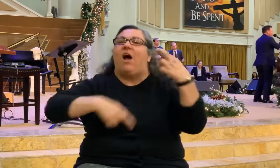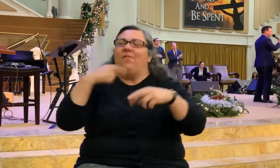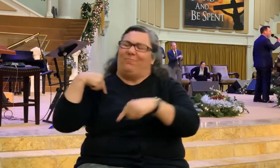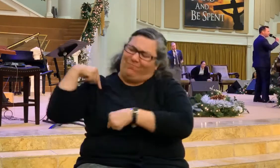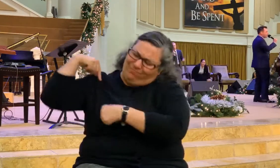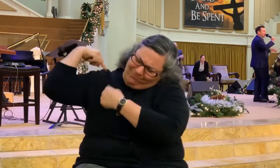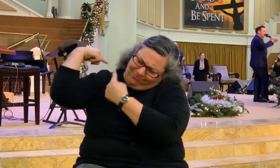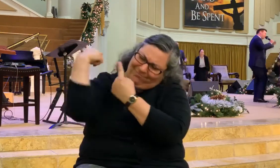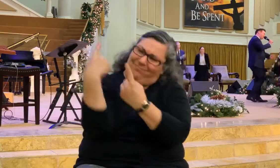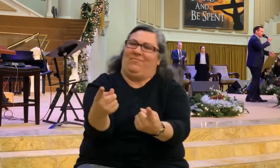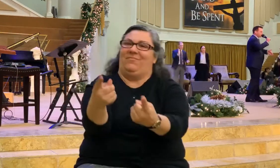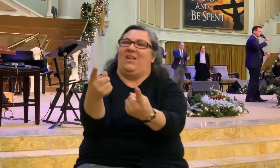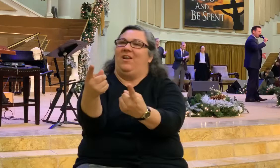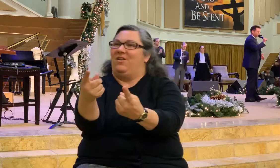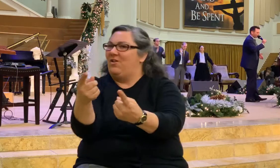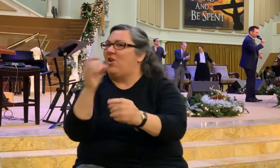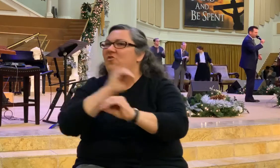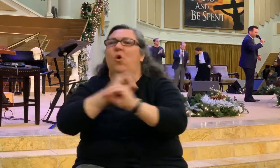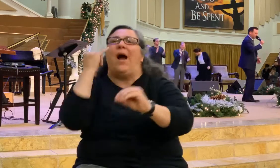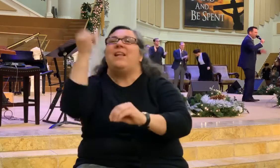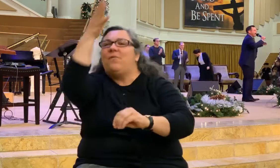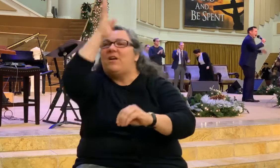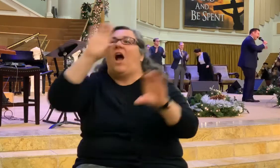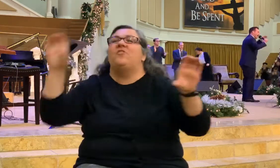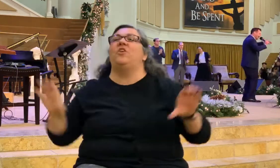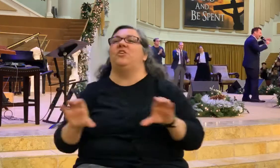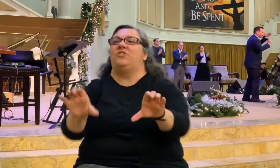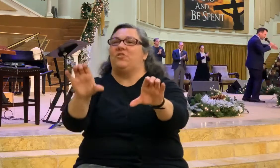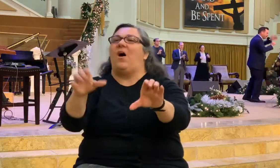seen. You have no idea what God's fixing to do.